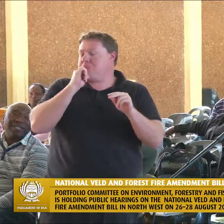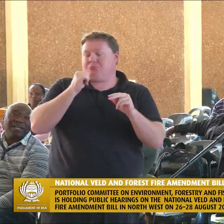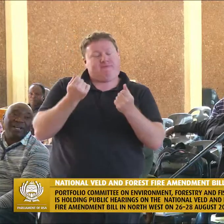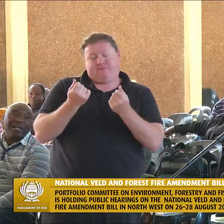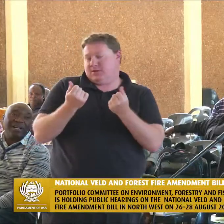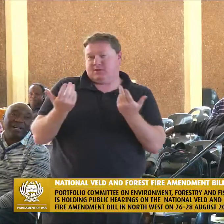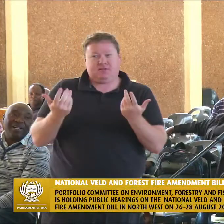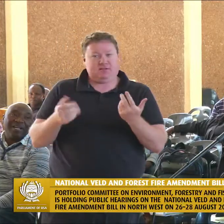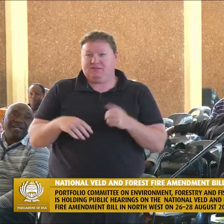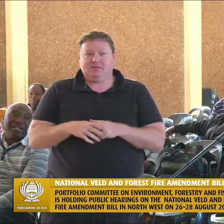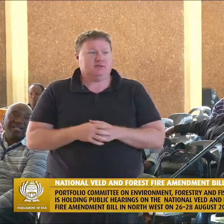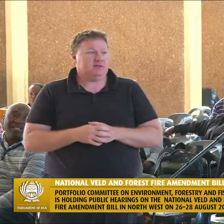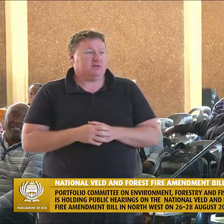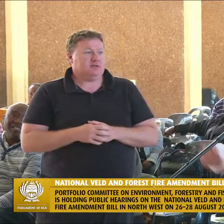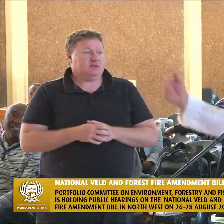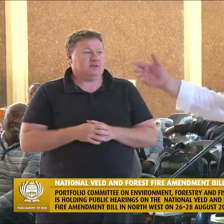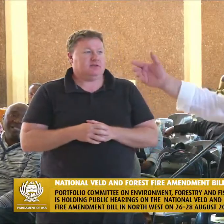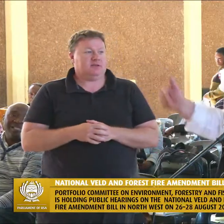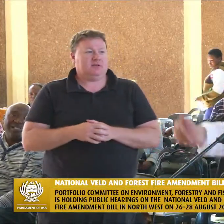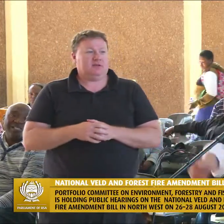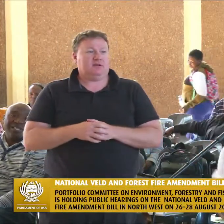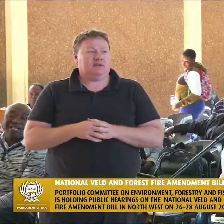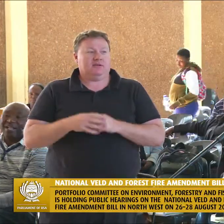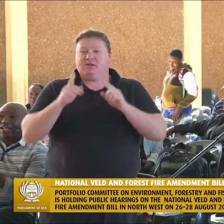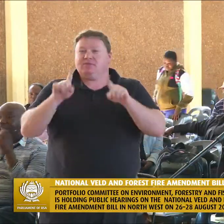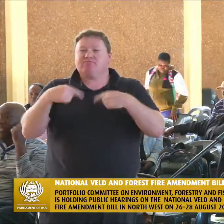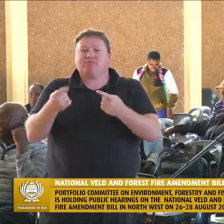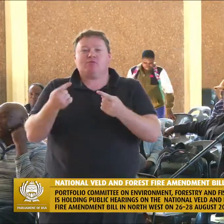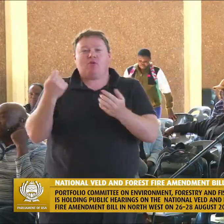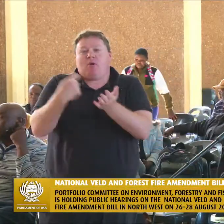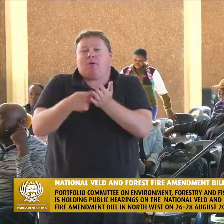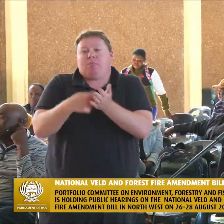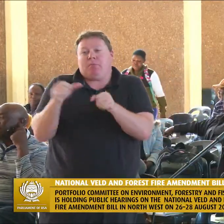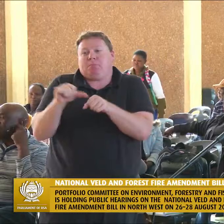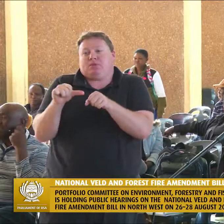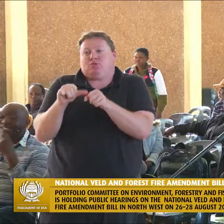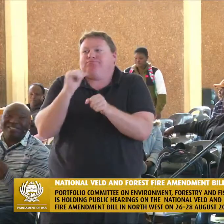sir we don't have funds we don't we can't pay for petrol